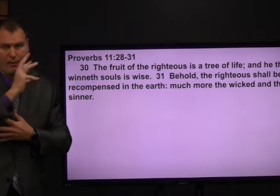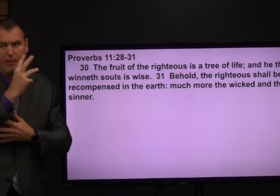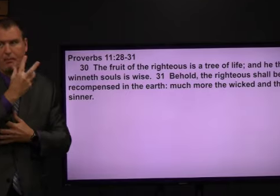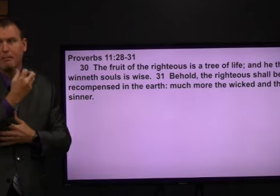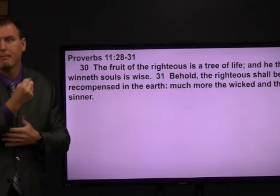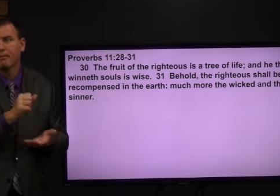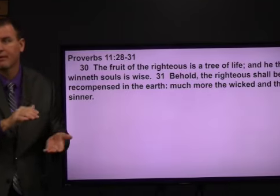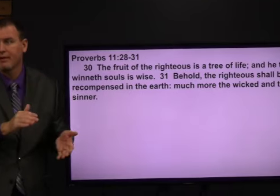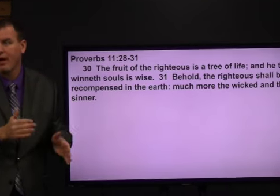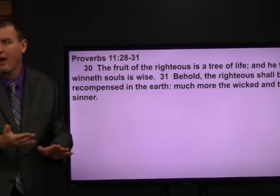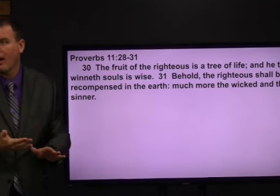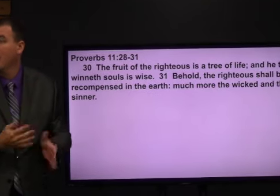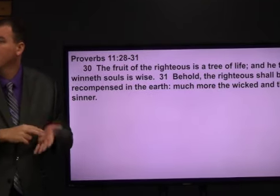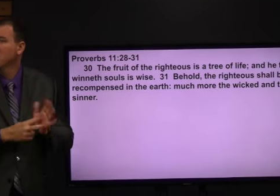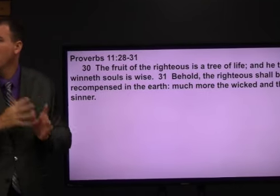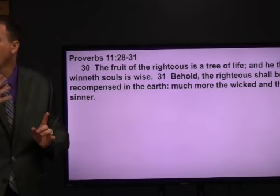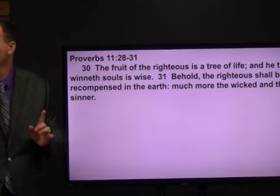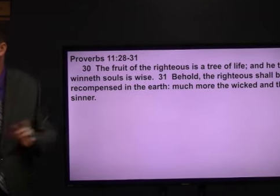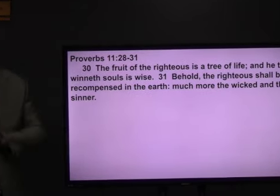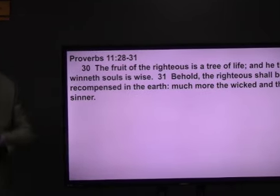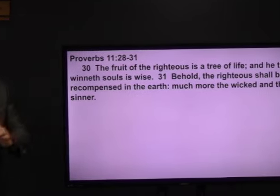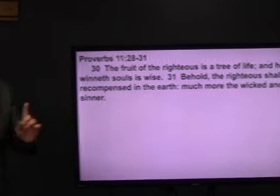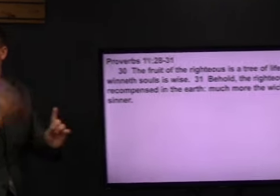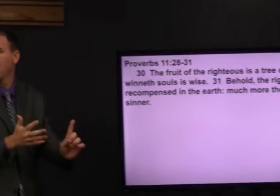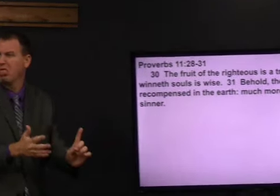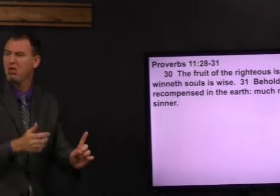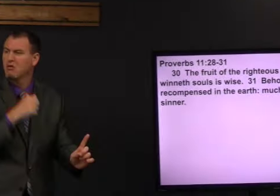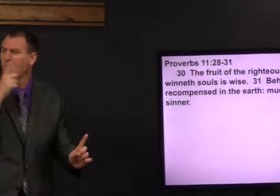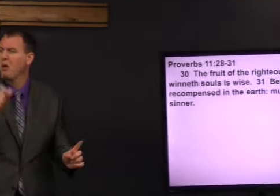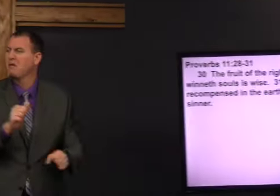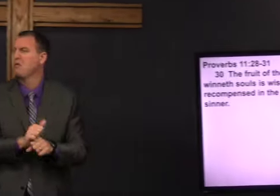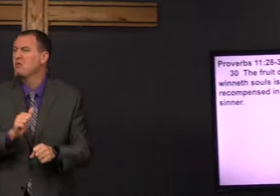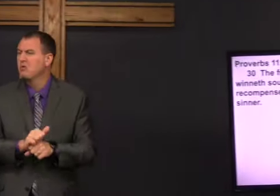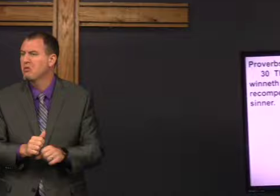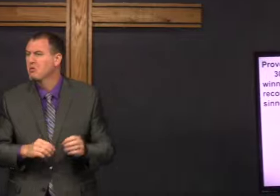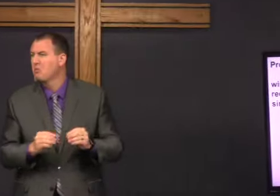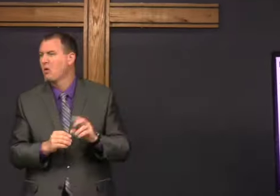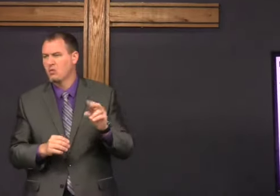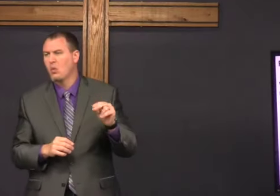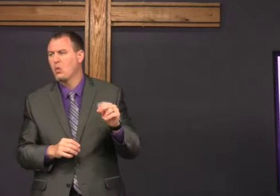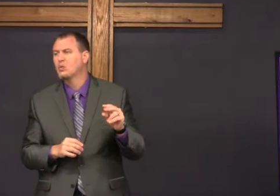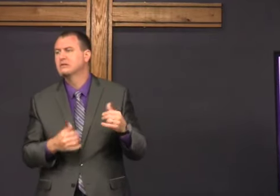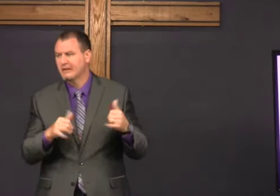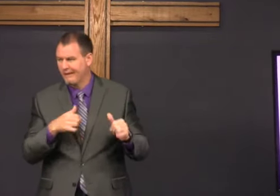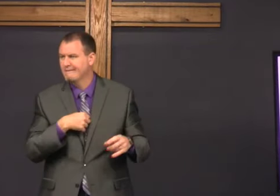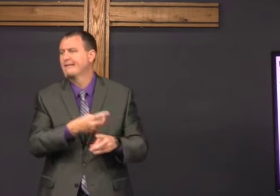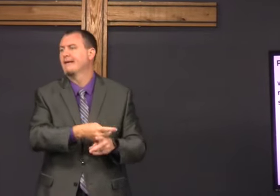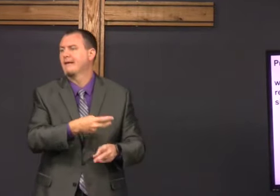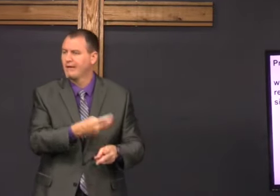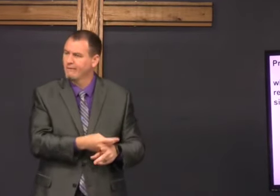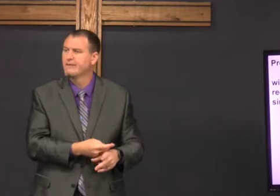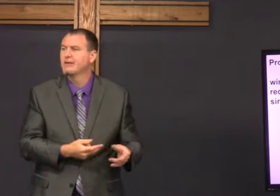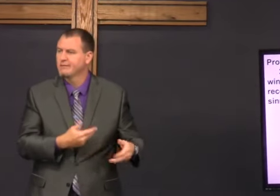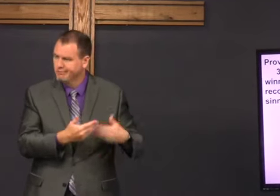It'll wither and die. If you neglect it, it won't work. You have to take care